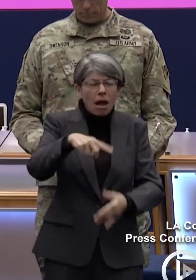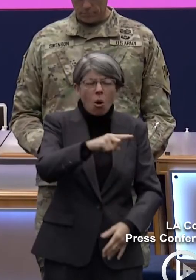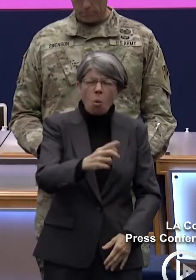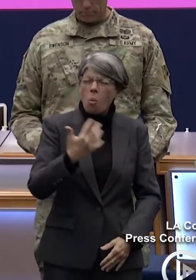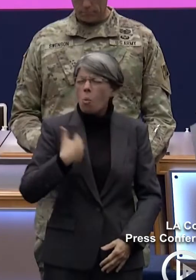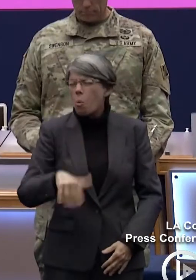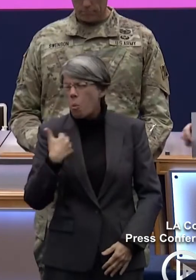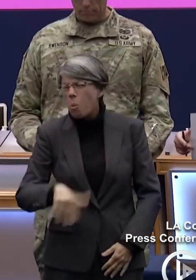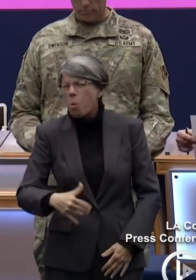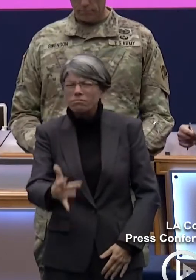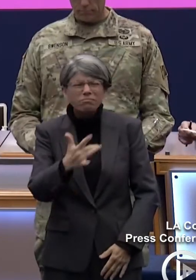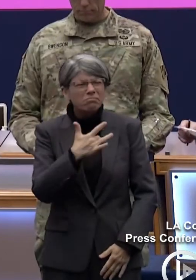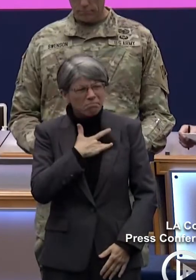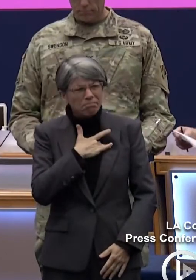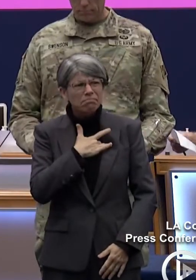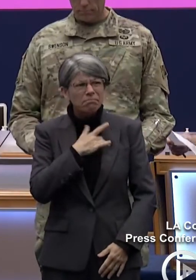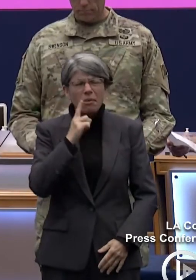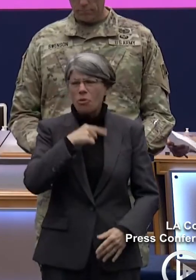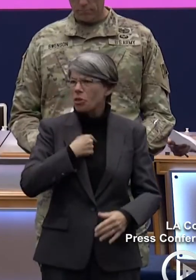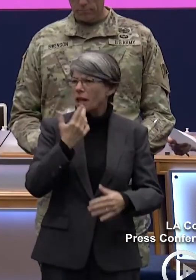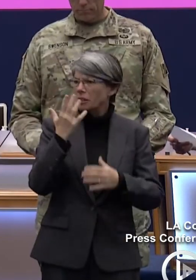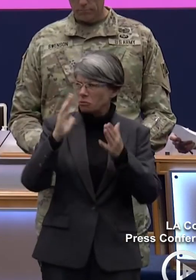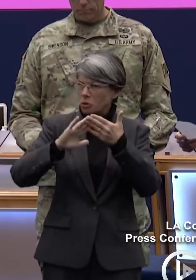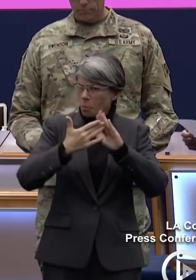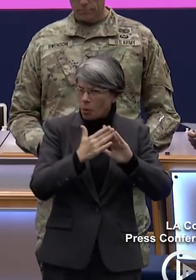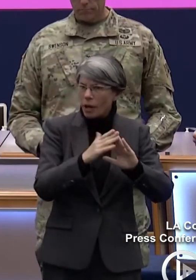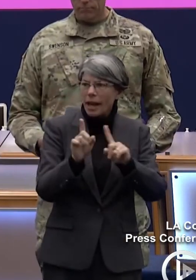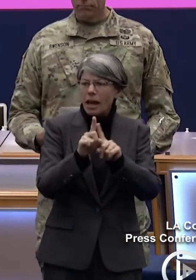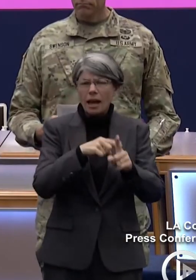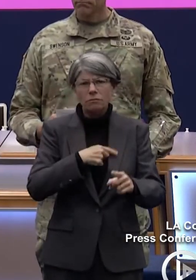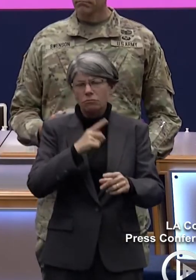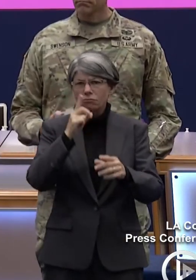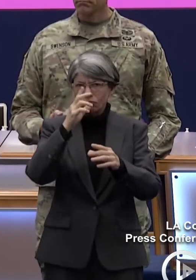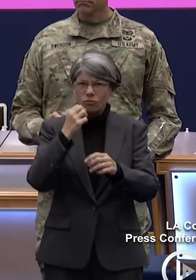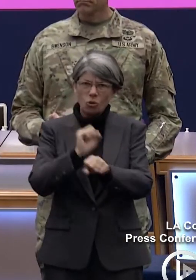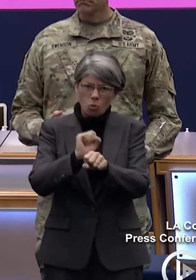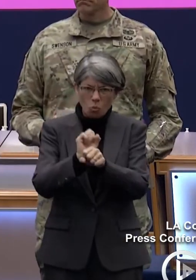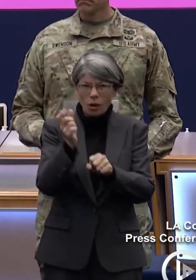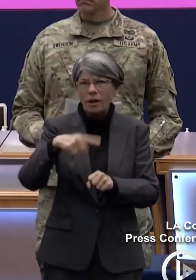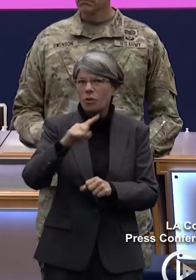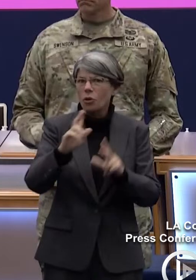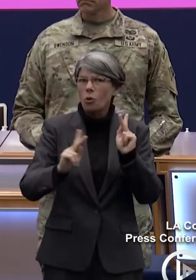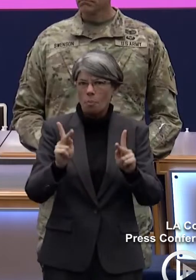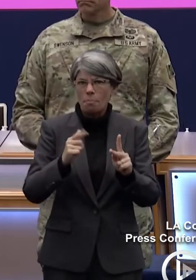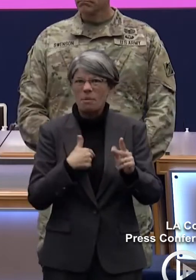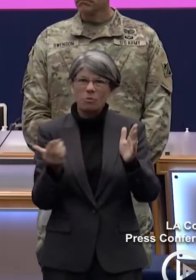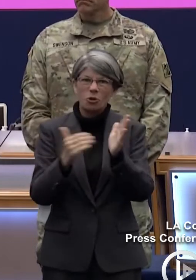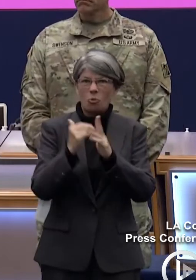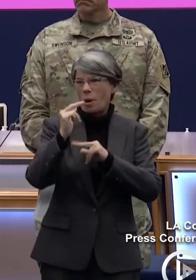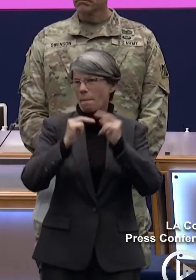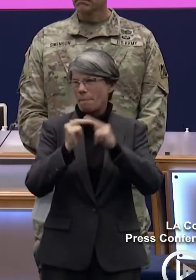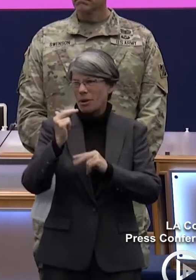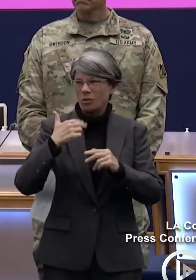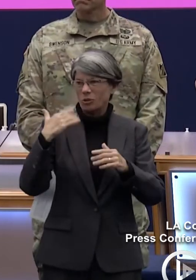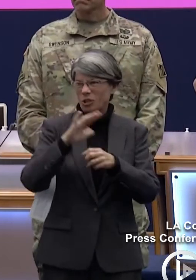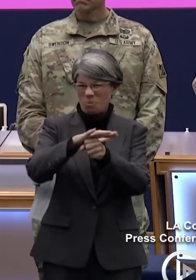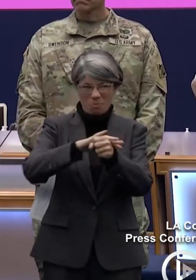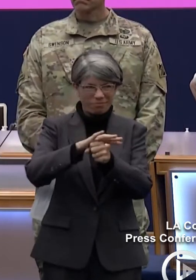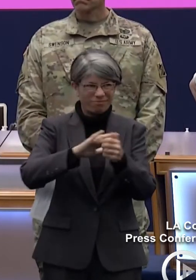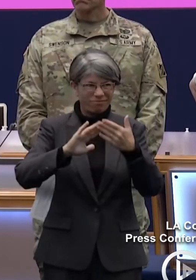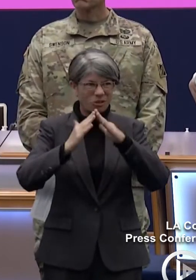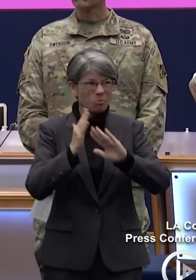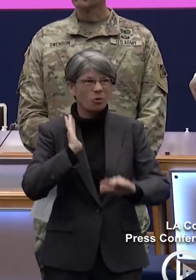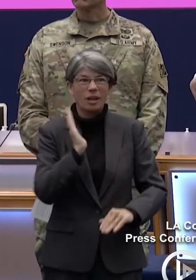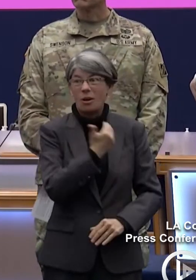heartened by the hope of our community members and the dedication of those helping to rebuild our community. There are